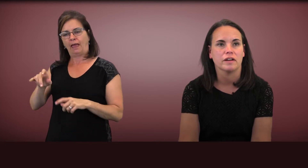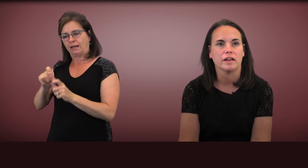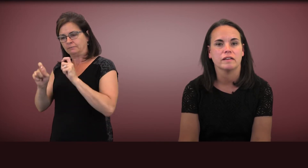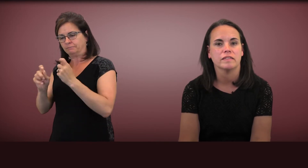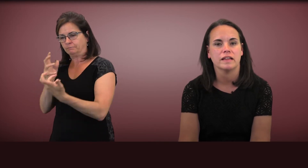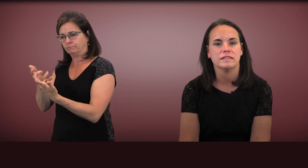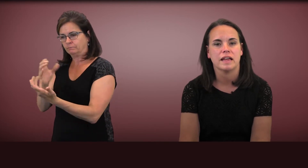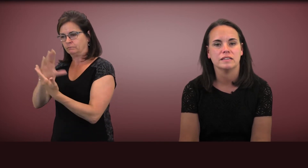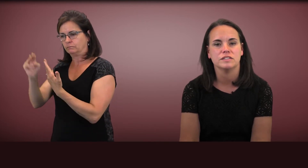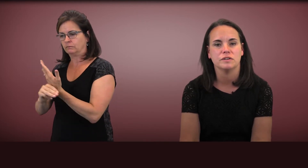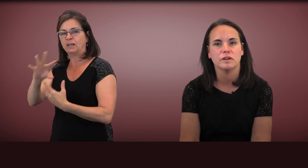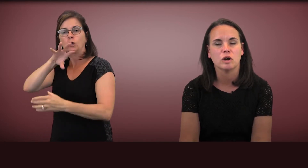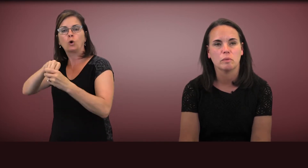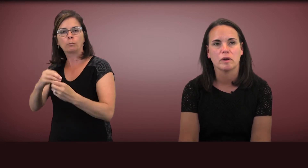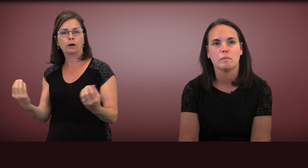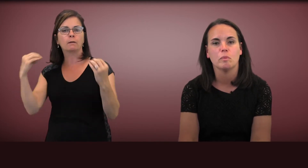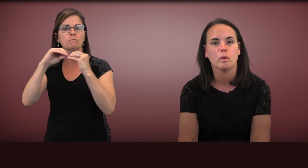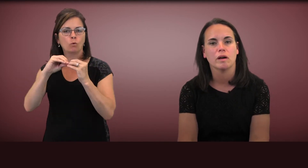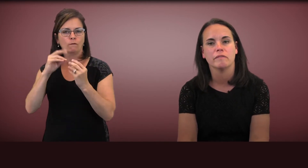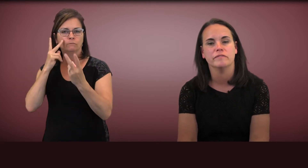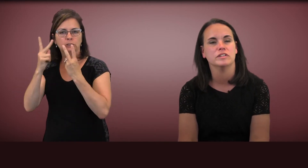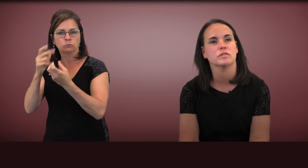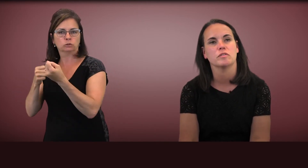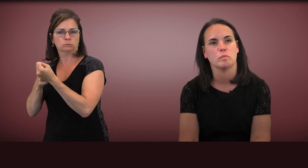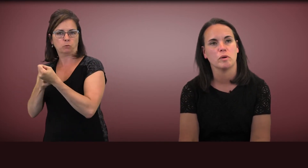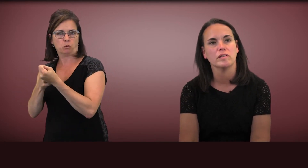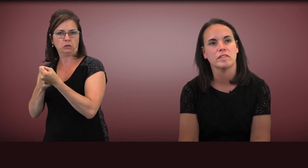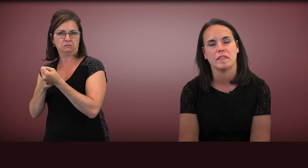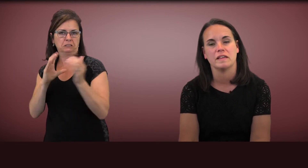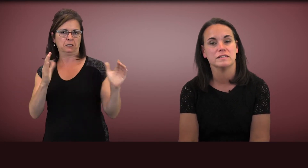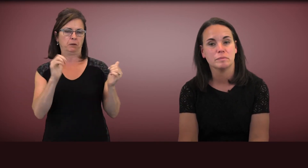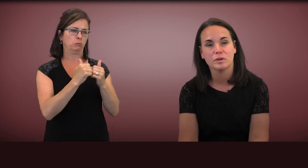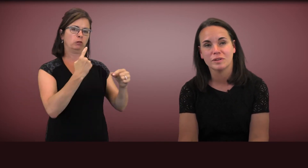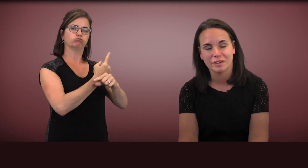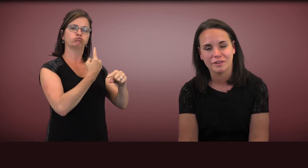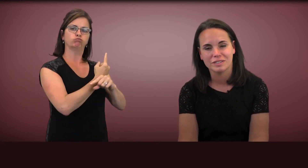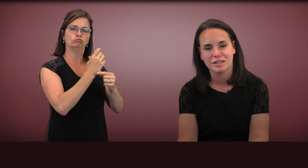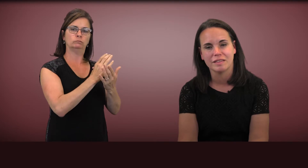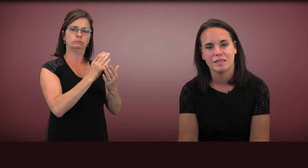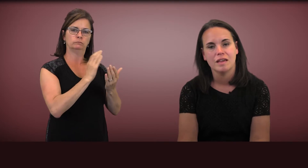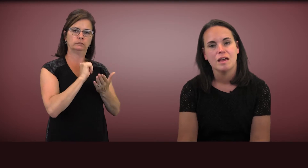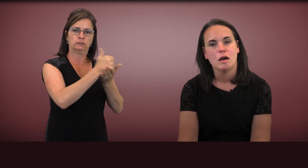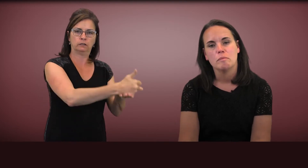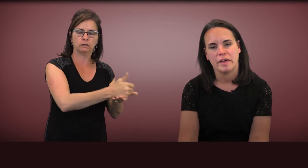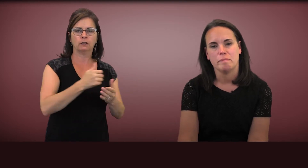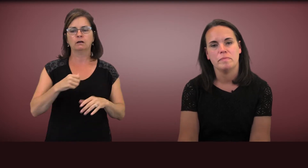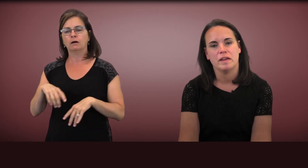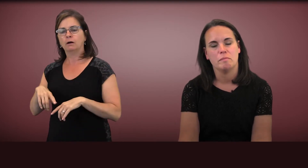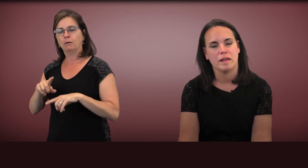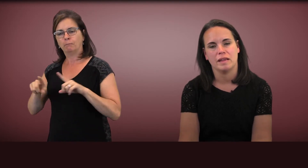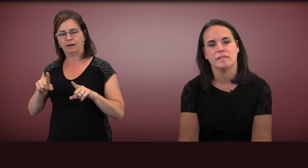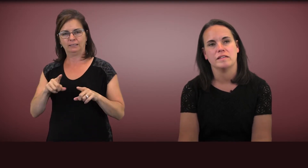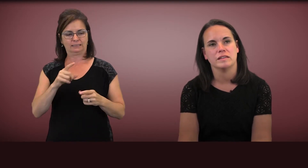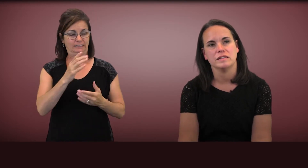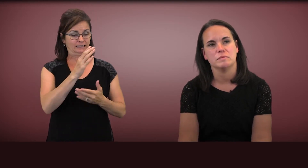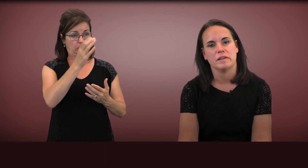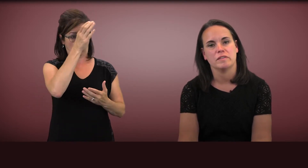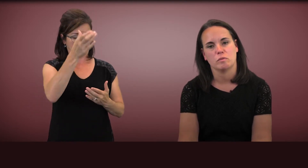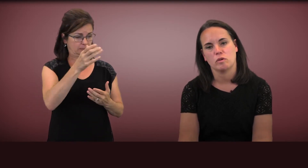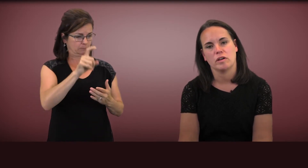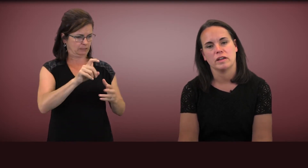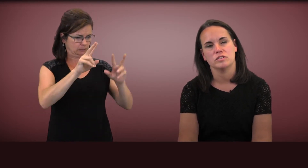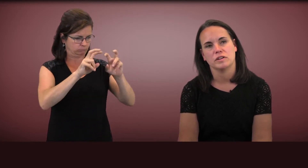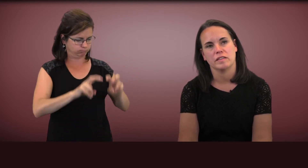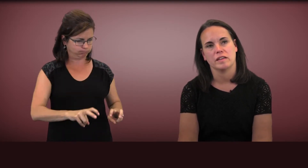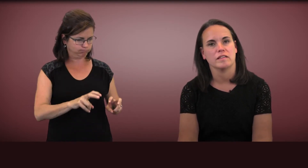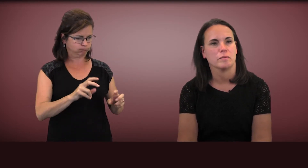hard of hearing. They tend to incorporate more visual supports than the typical interventions, but there may still need to be